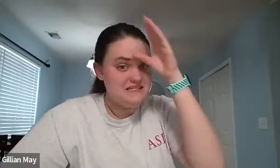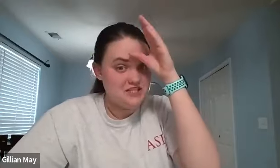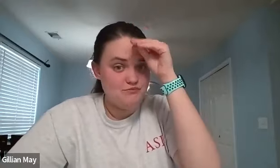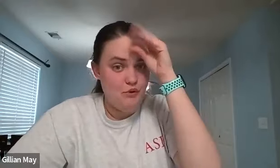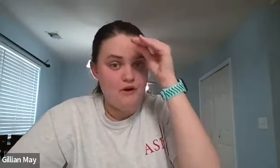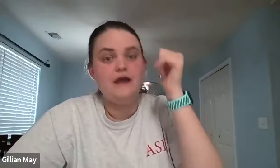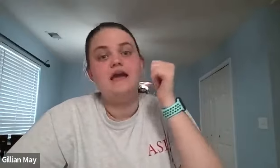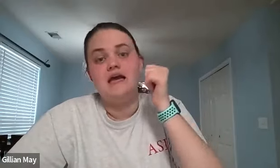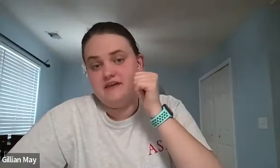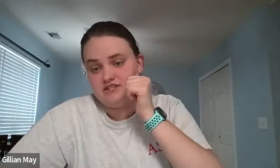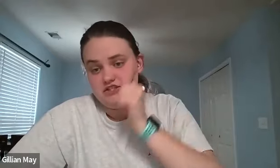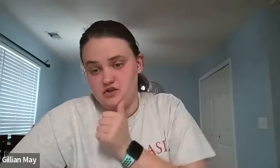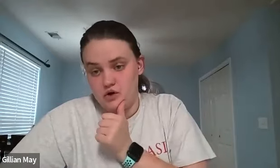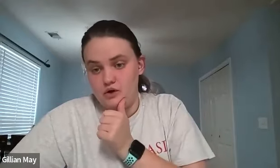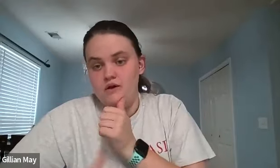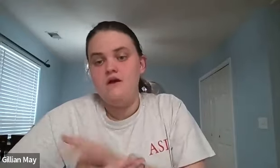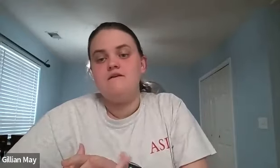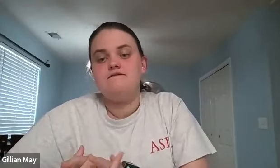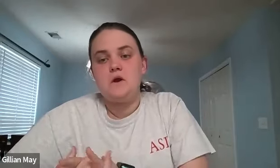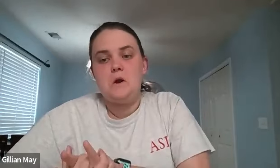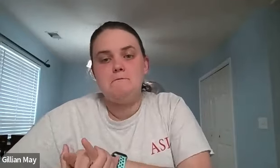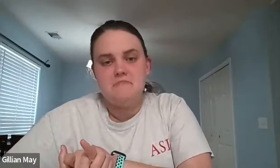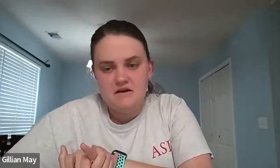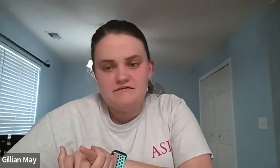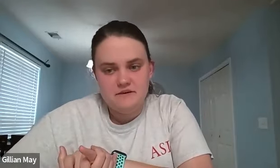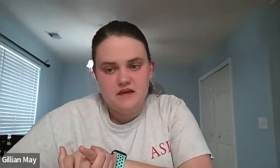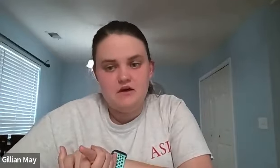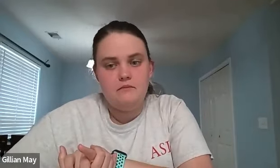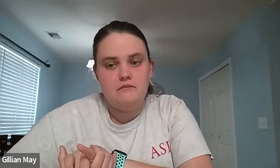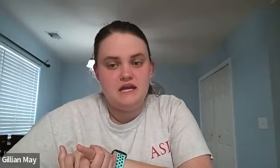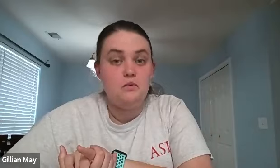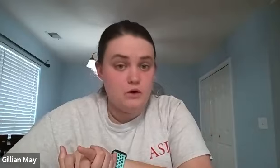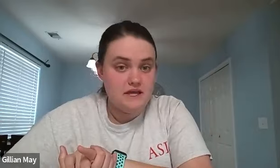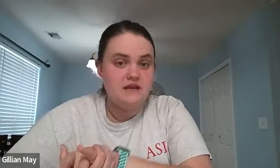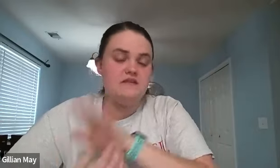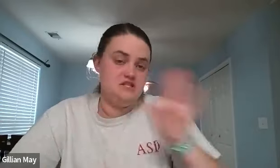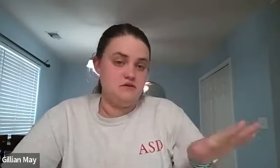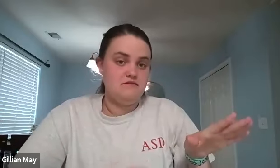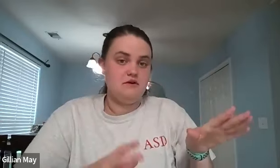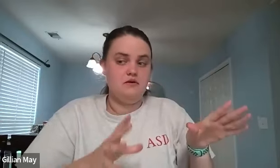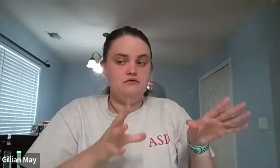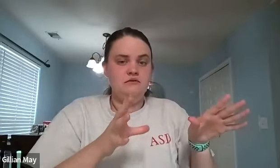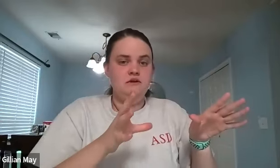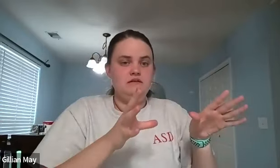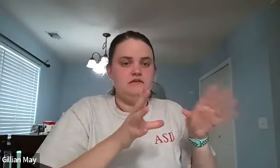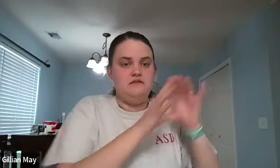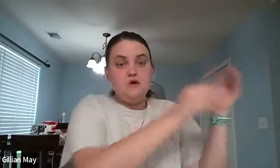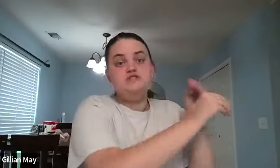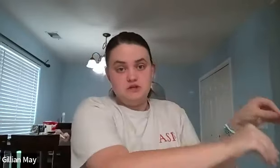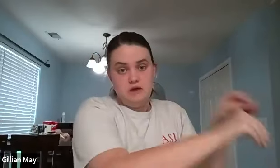is just boy and that's just girl. For male, female, man, and woman, they do have their own, those two have